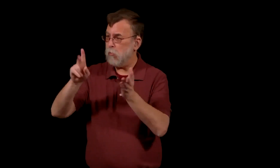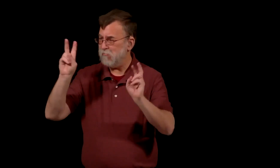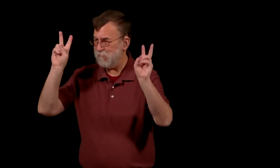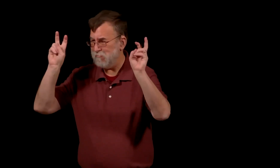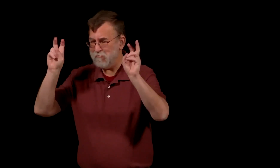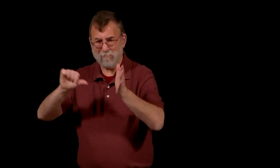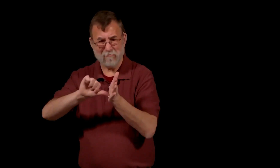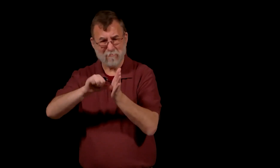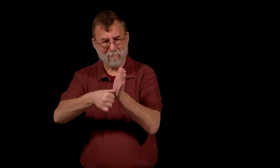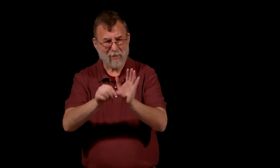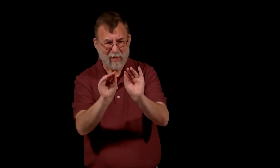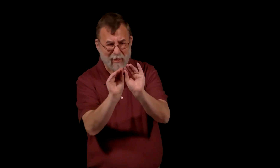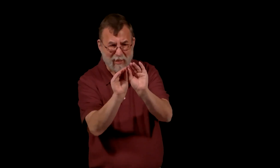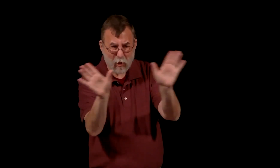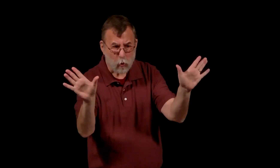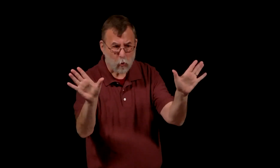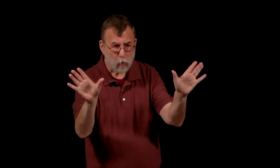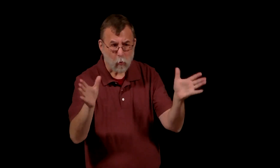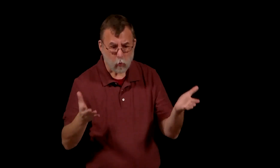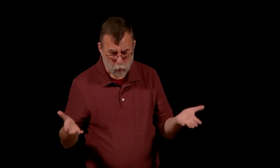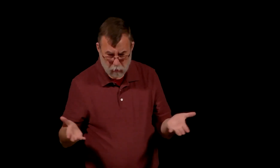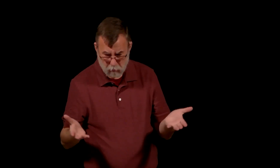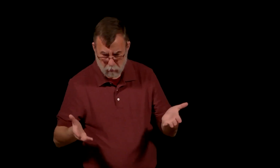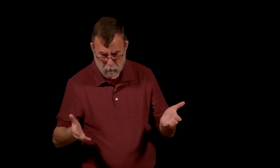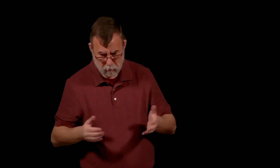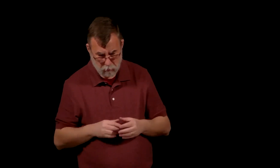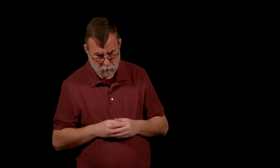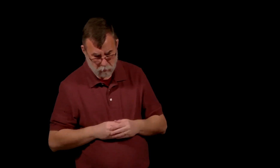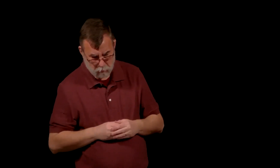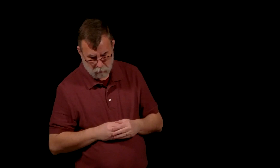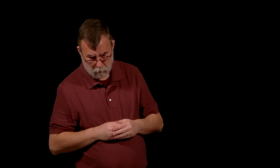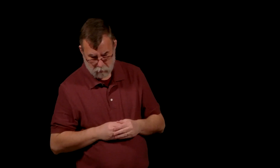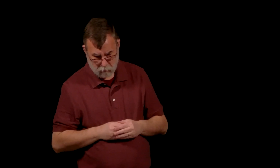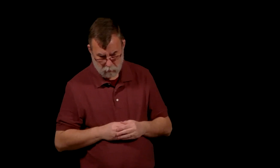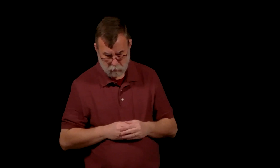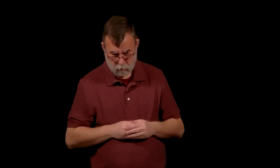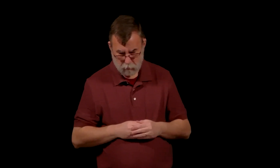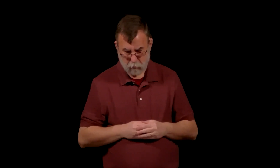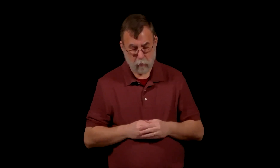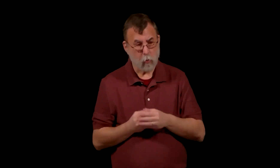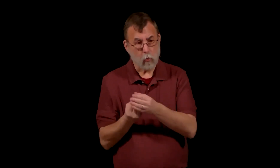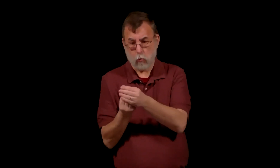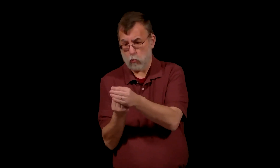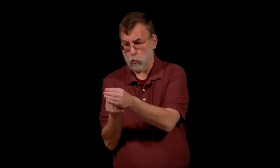And Paul, he emphasized, he really wanted to clarify